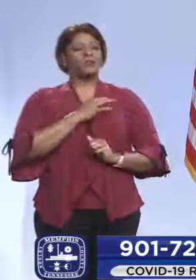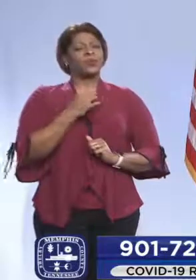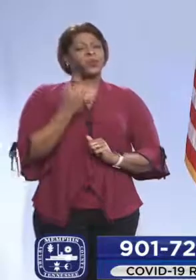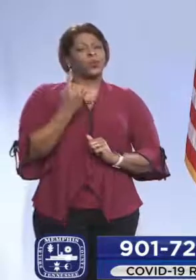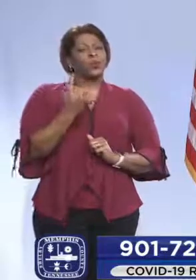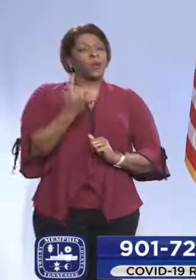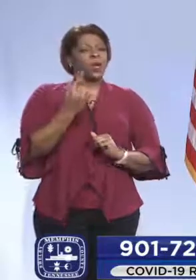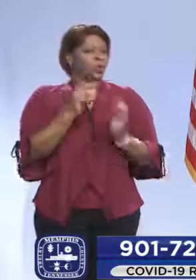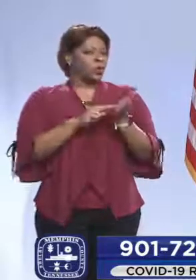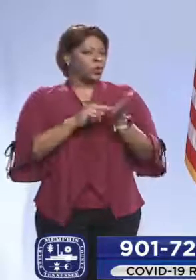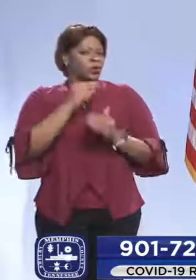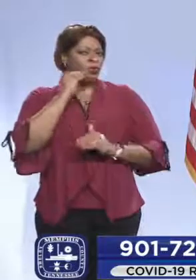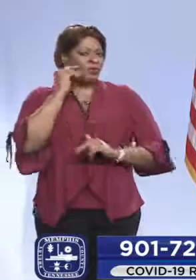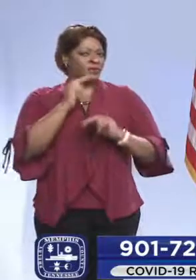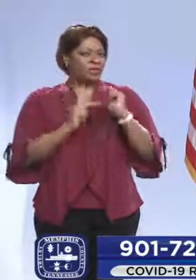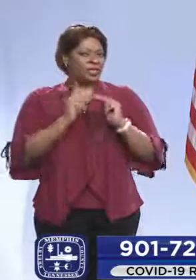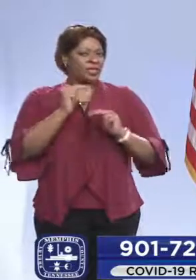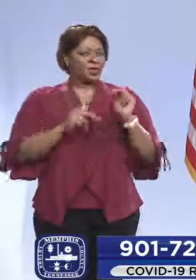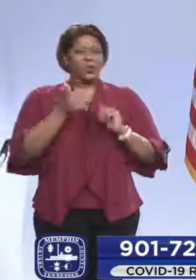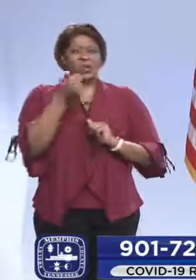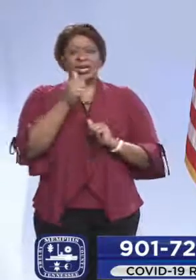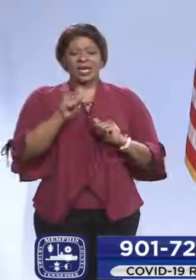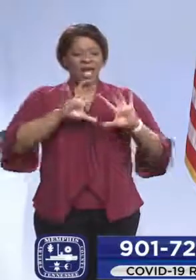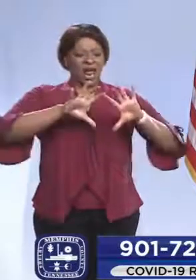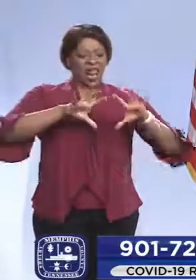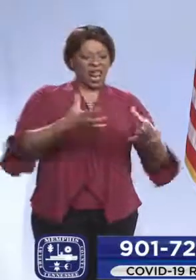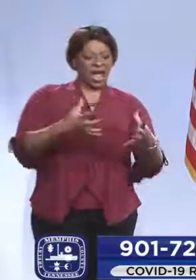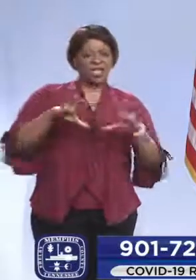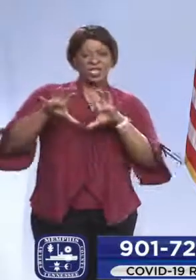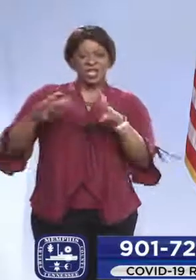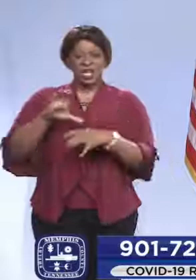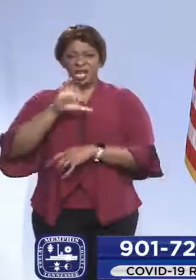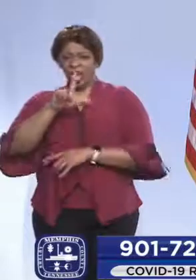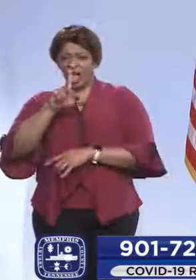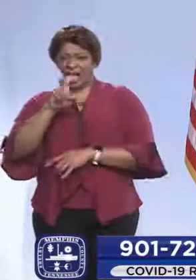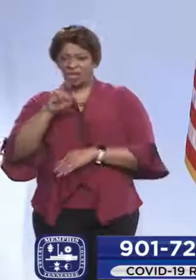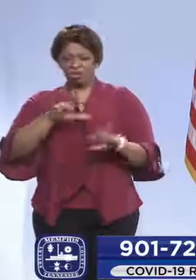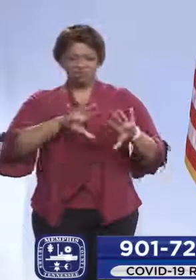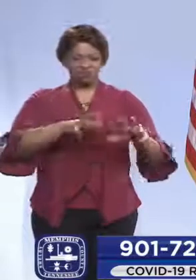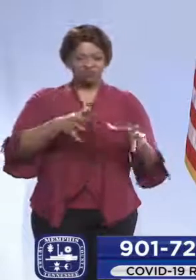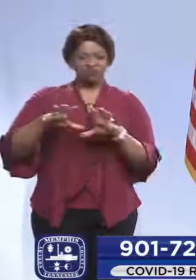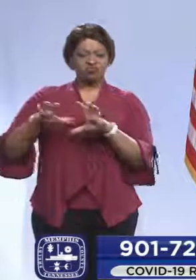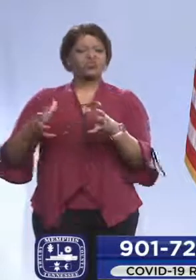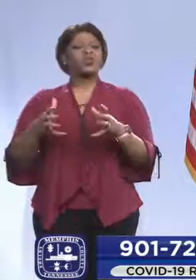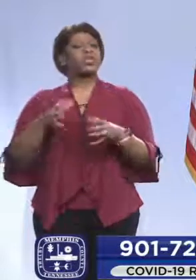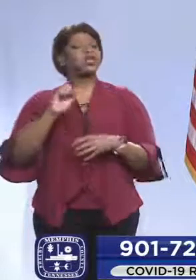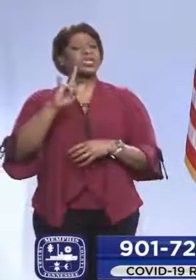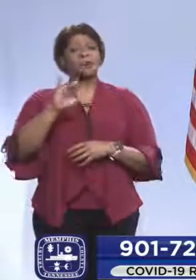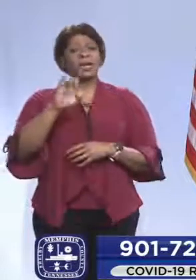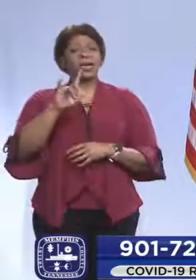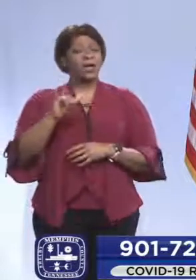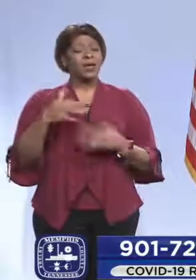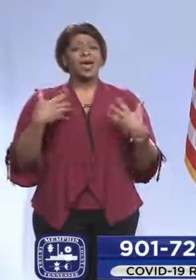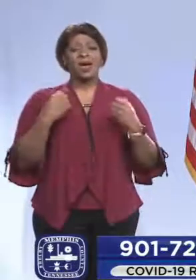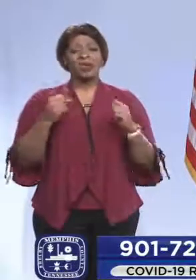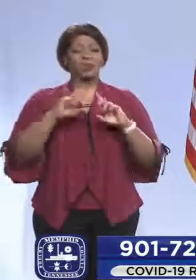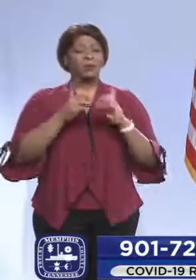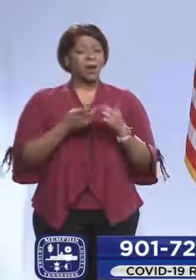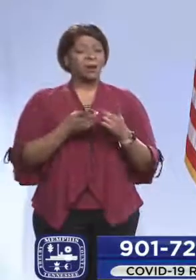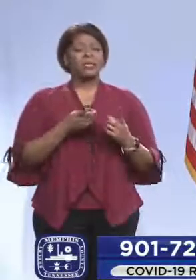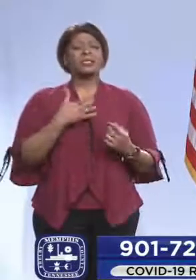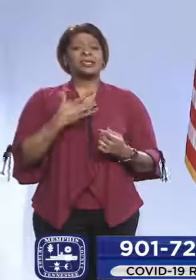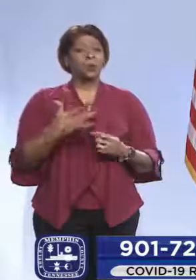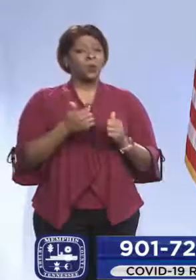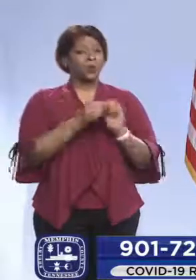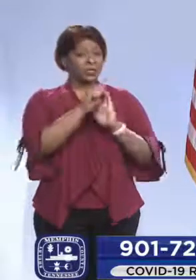a nursing home facility or any cluster, what typically will happen is the Shelby County Health Department, along with the